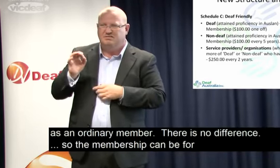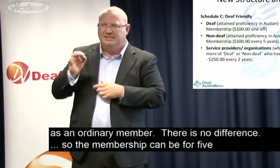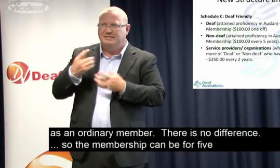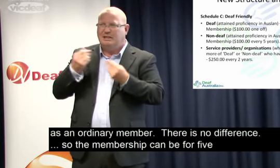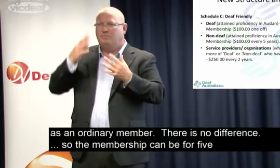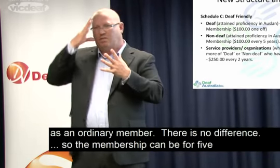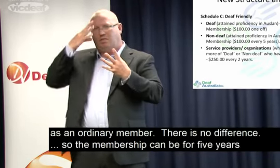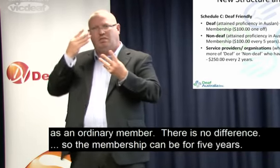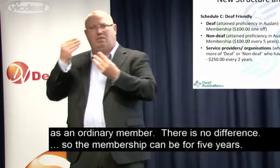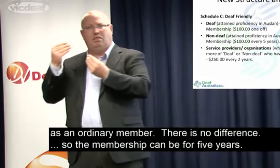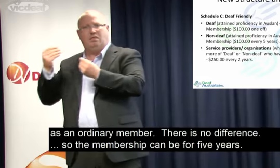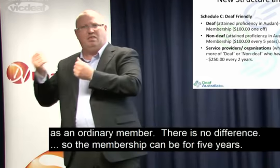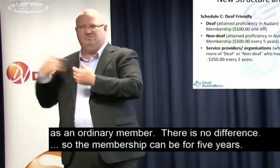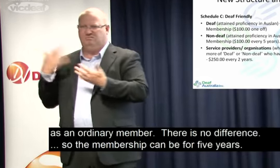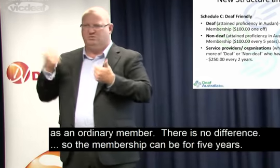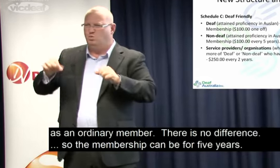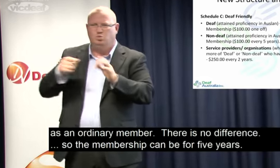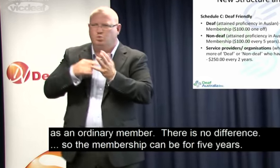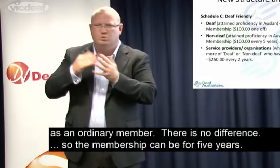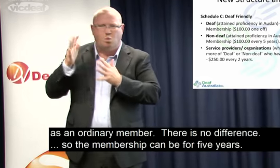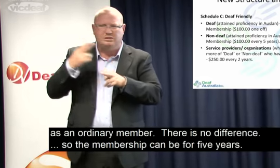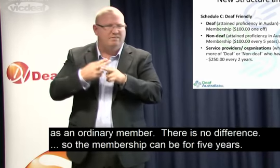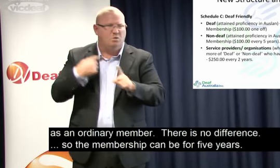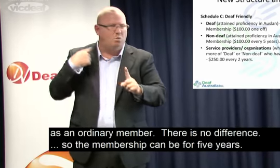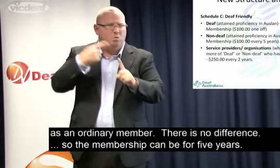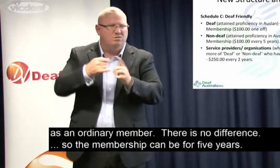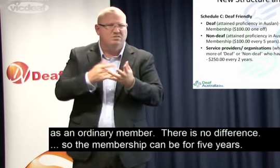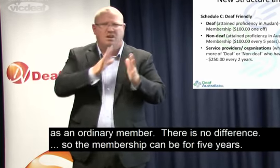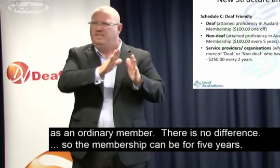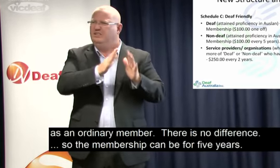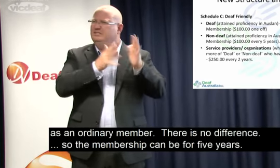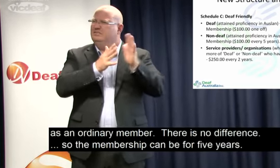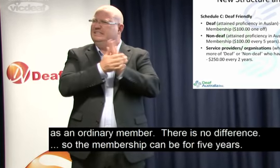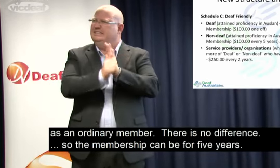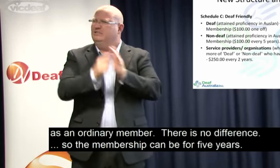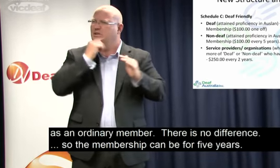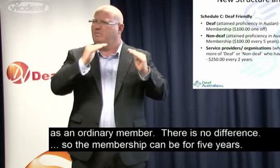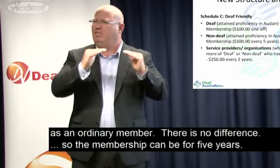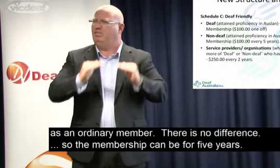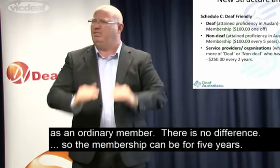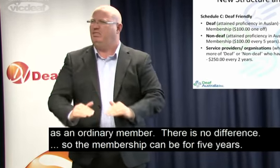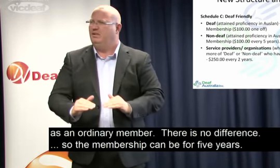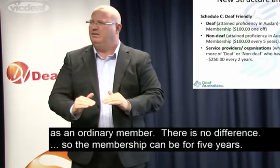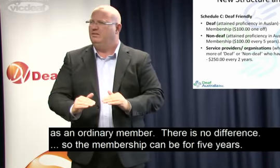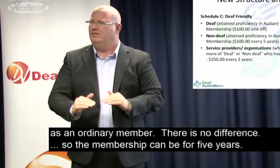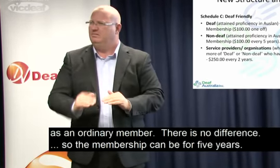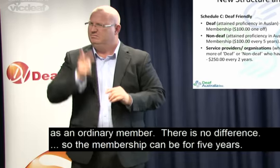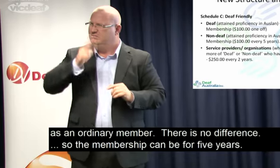They're probably not going to remember Auslan for 5 years or even further if they haven't used sign language for quite some time. Naturally, their